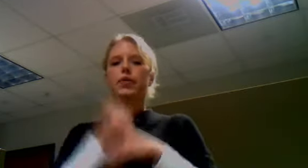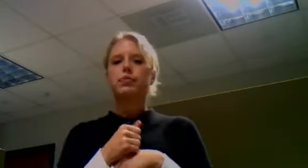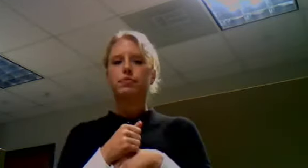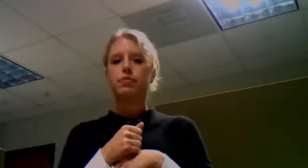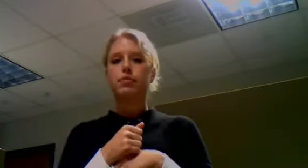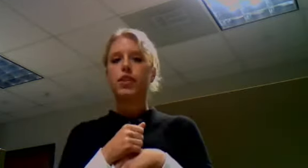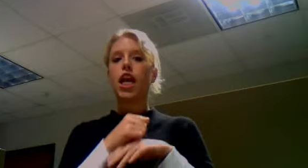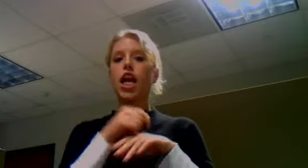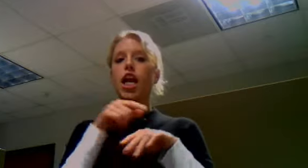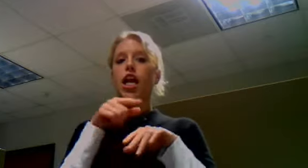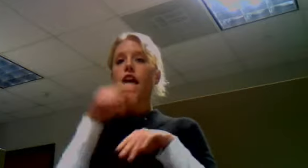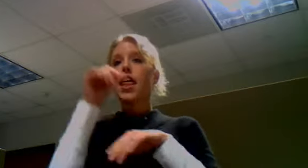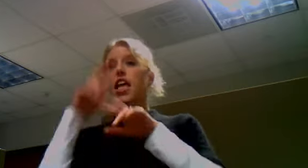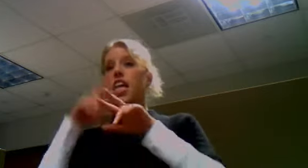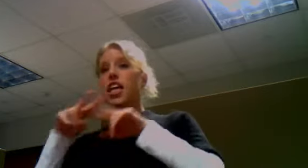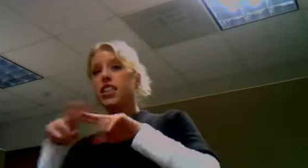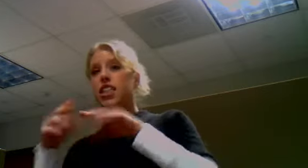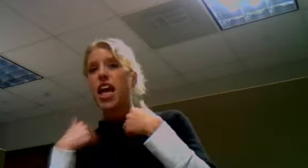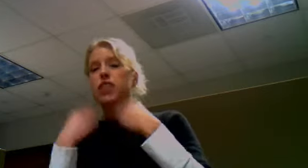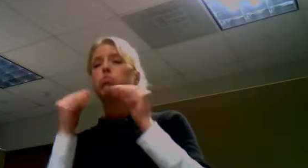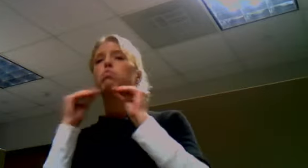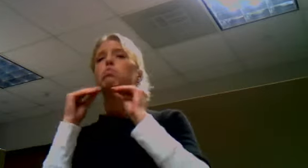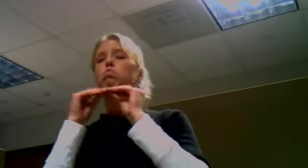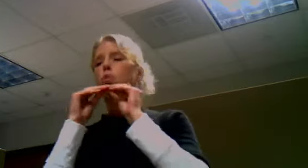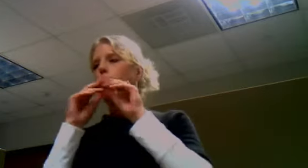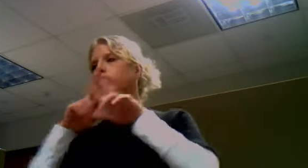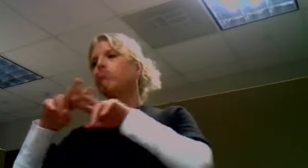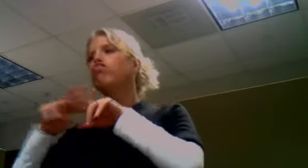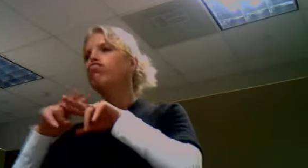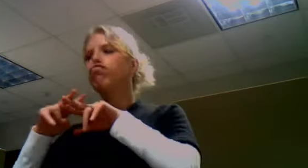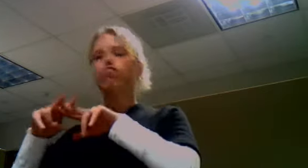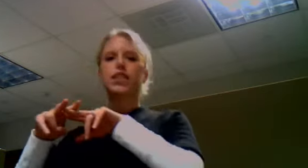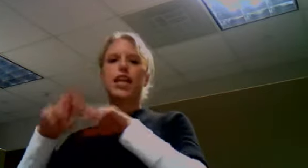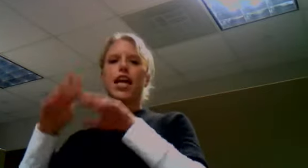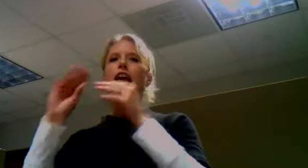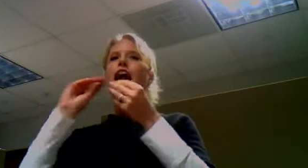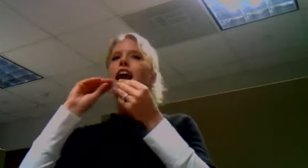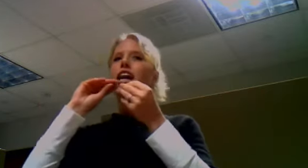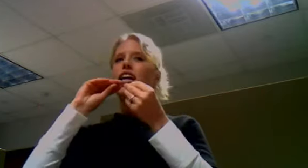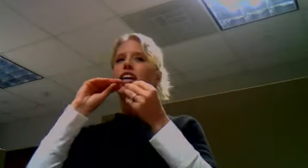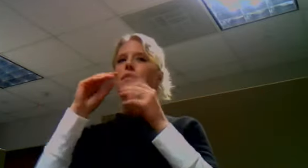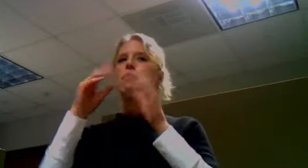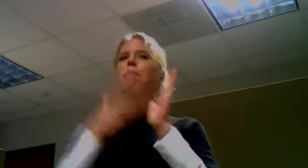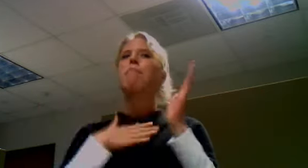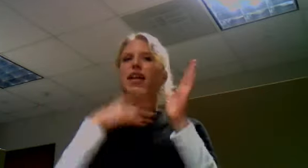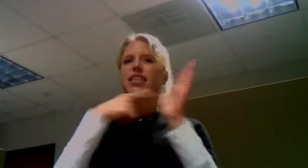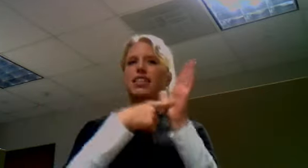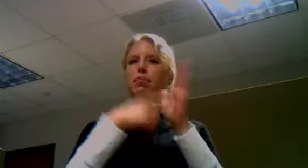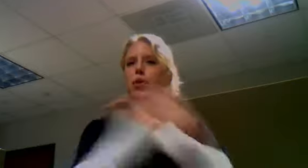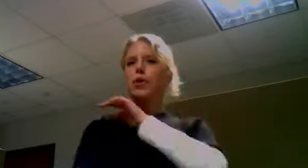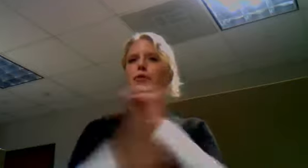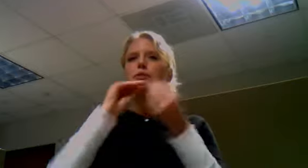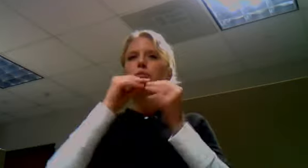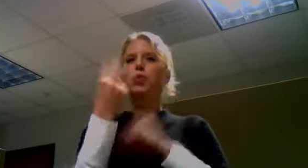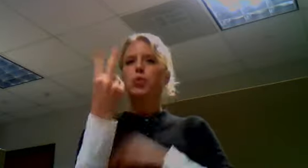railways is actually India, and country two is China. This is a very little known